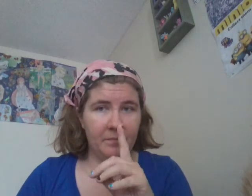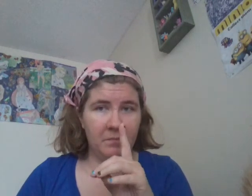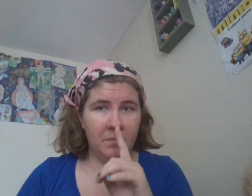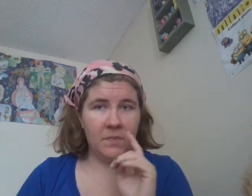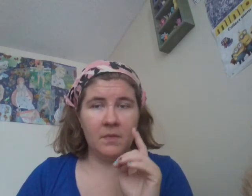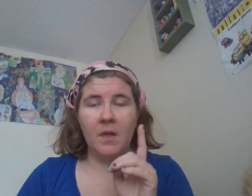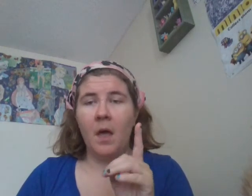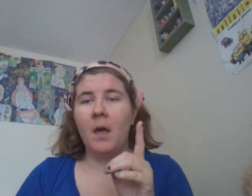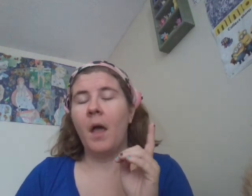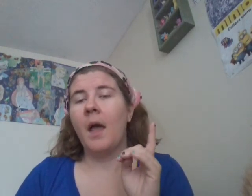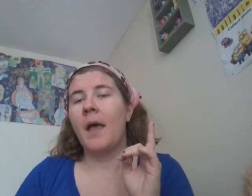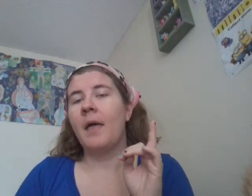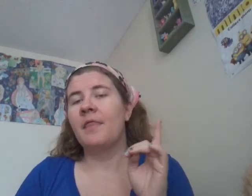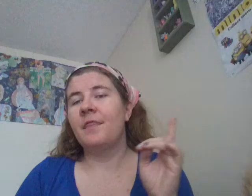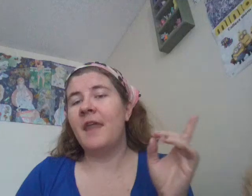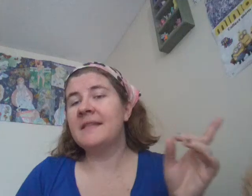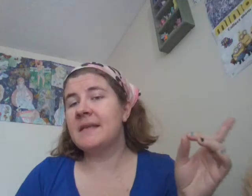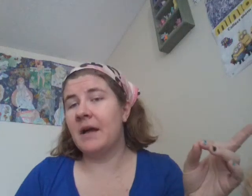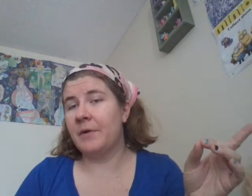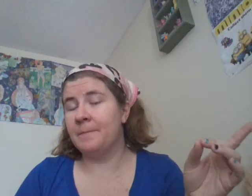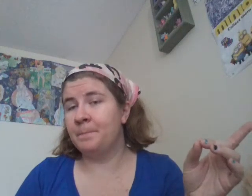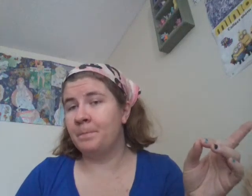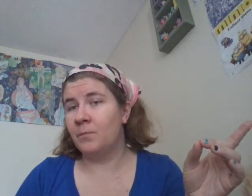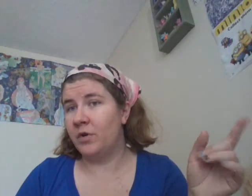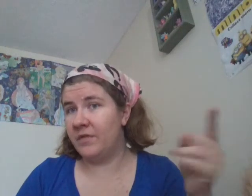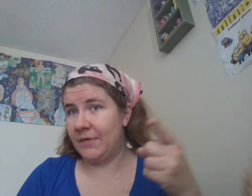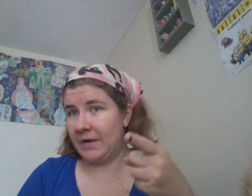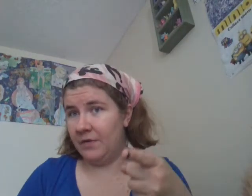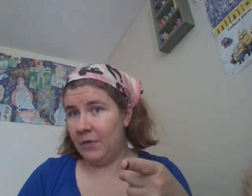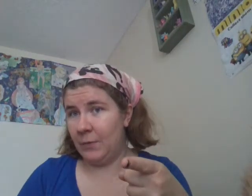that siren would have distracted you.